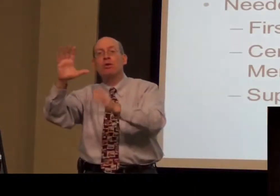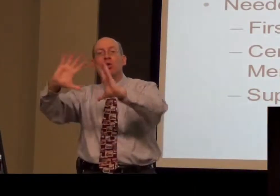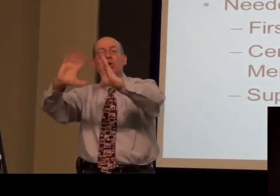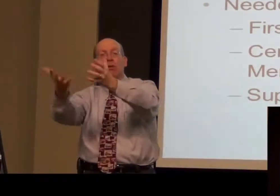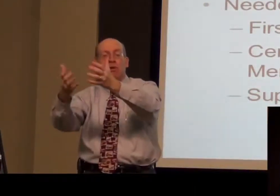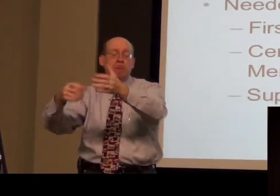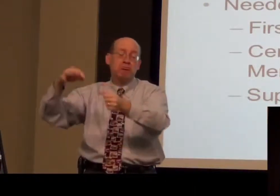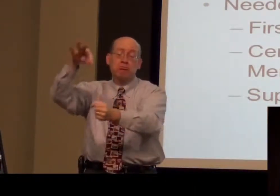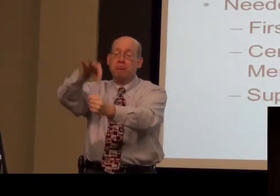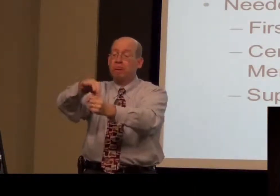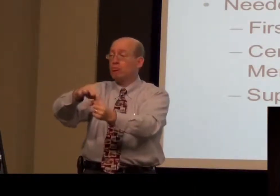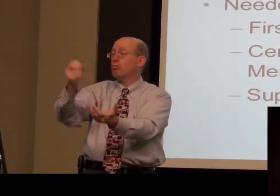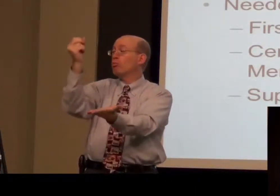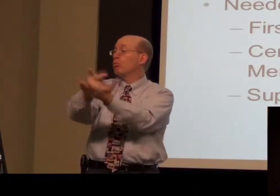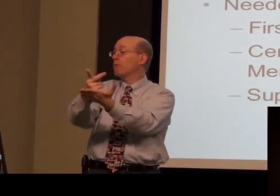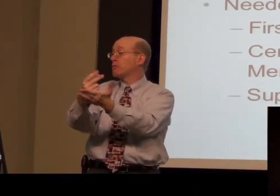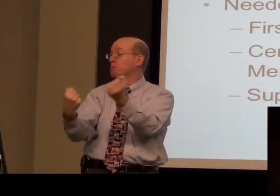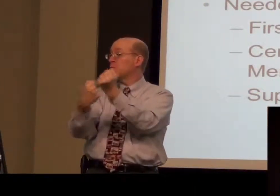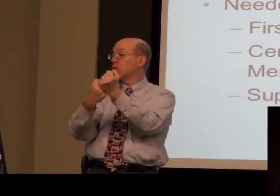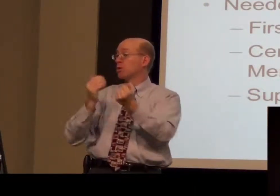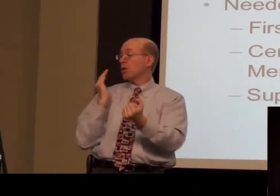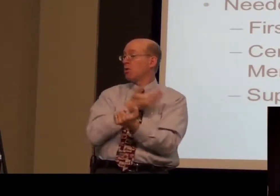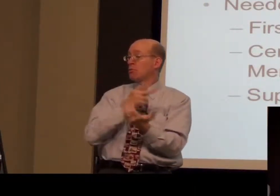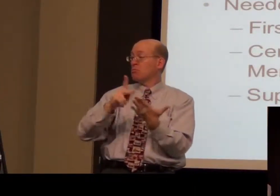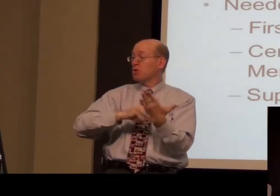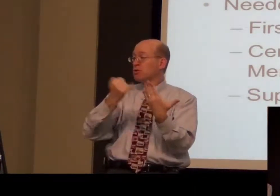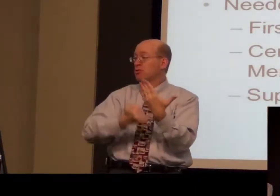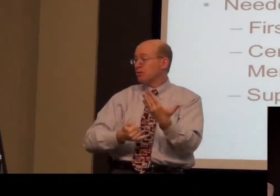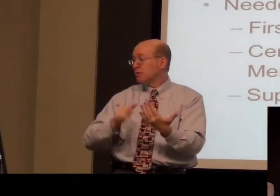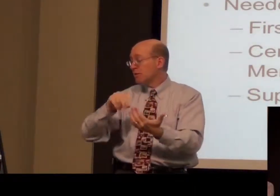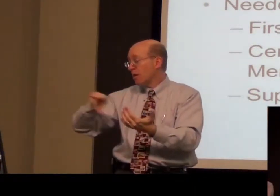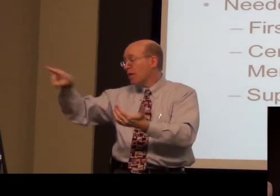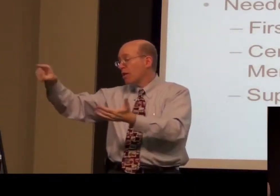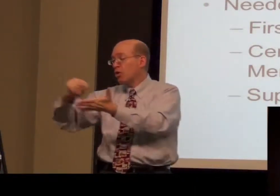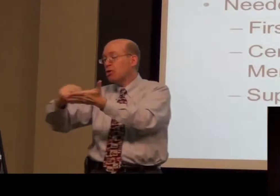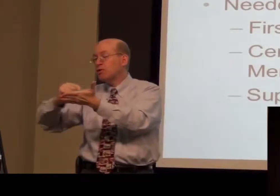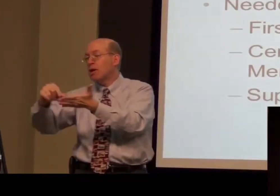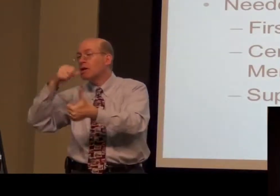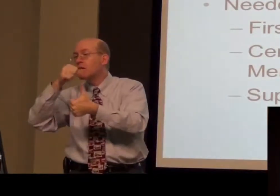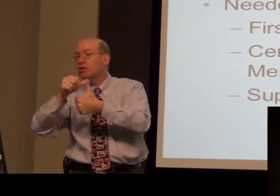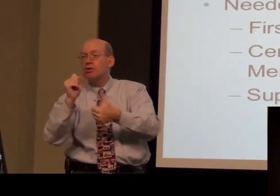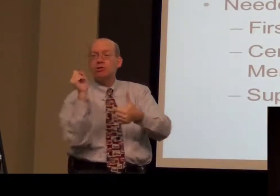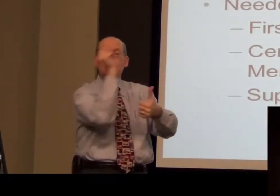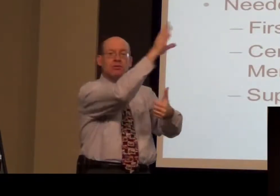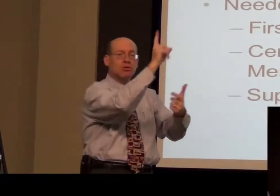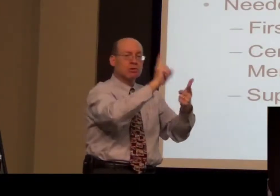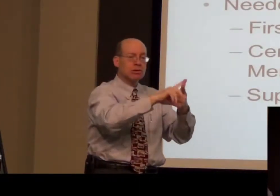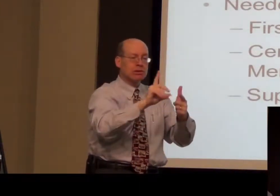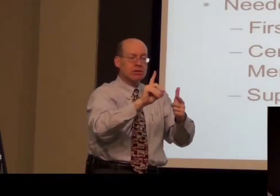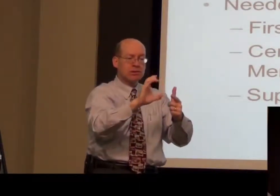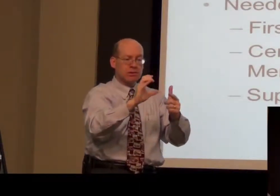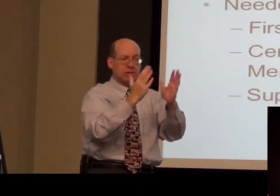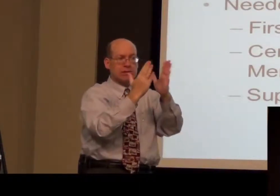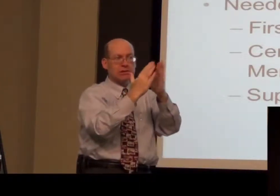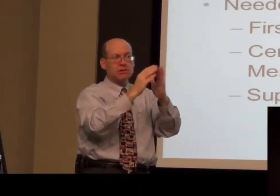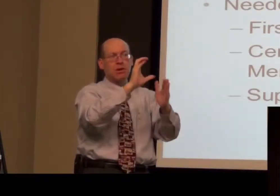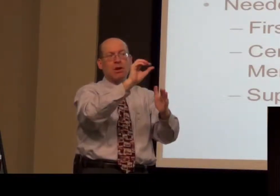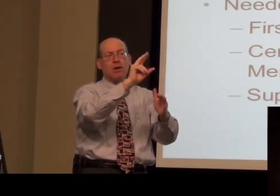And the local community voted, they approved, they supported our project, and we sent that letter to the